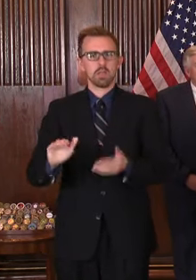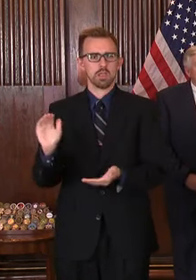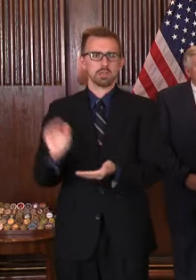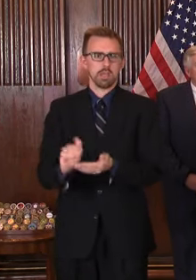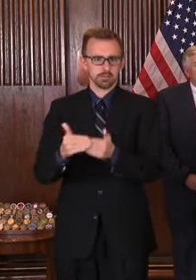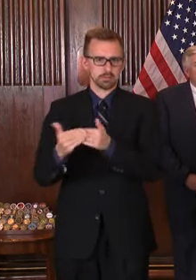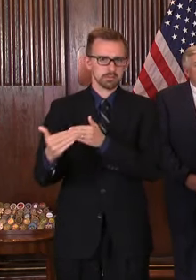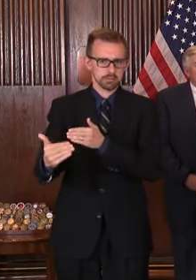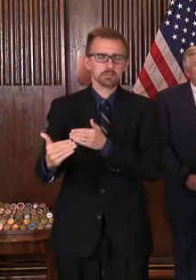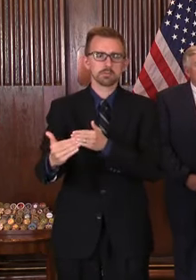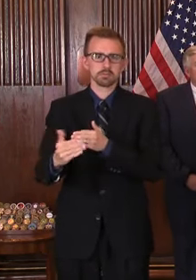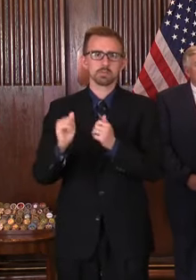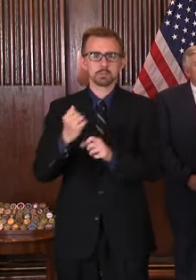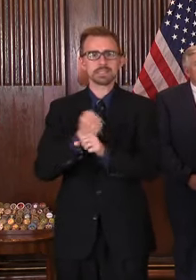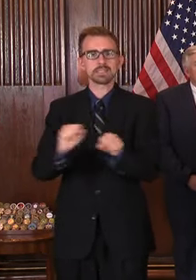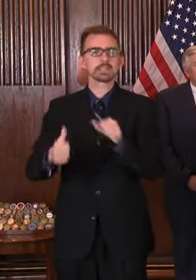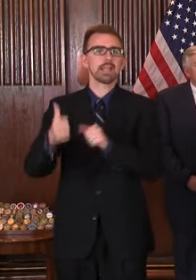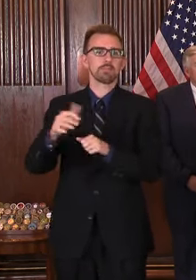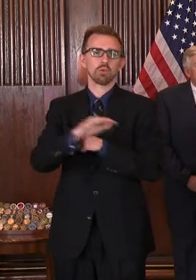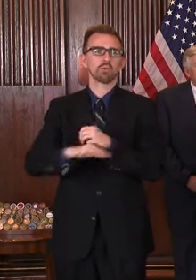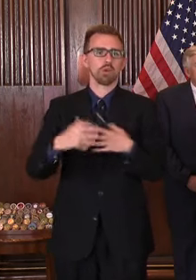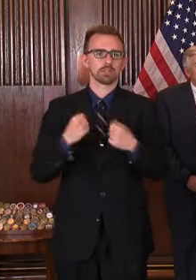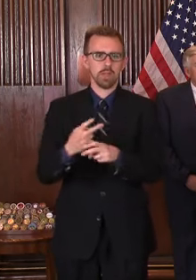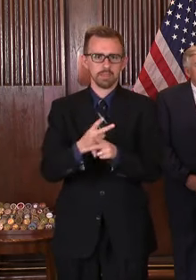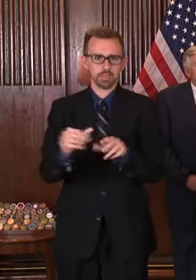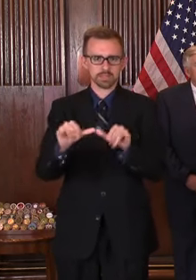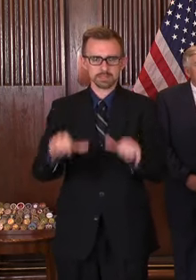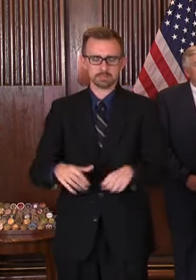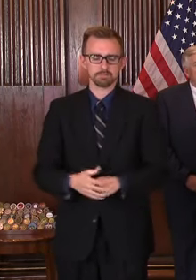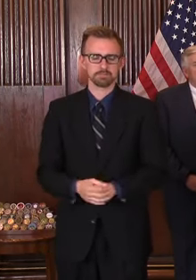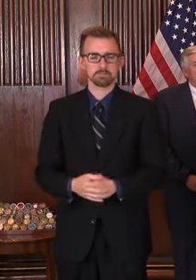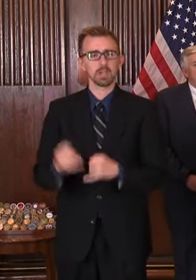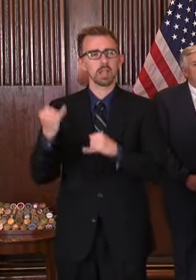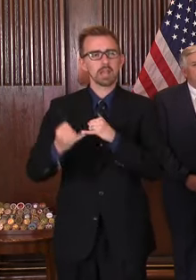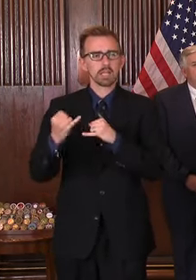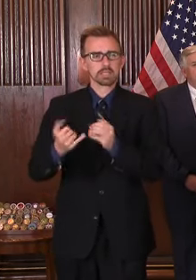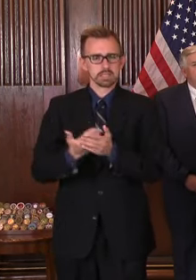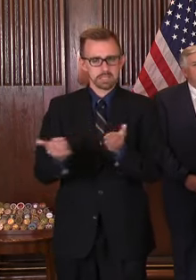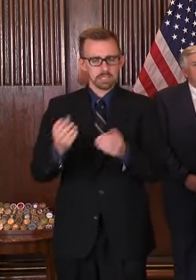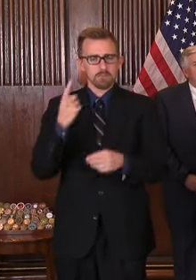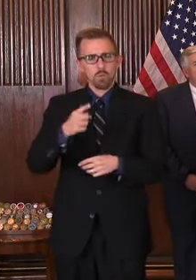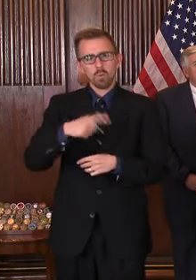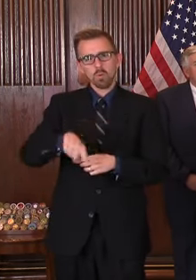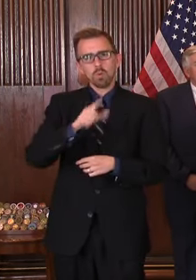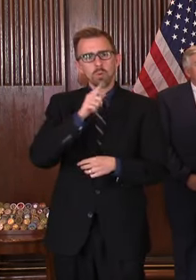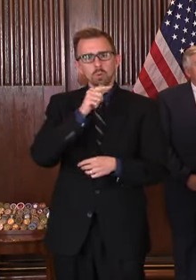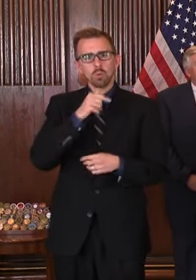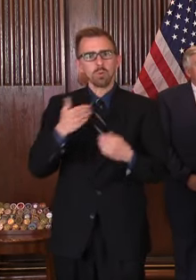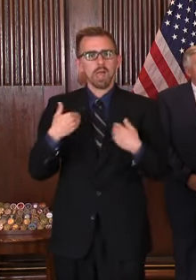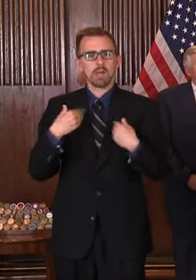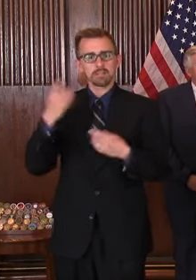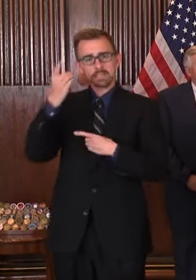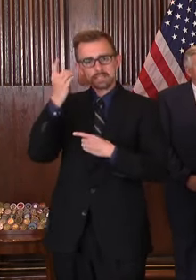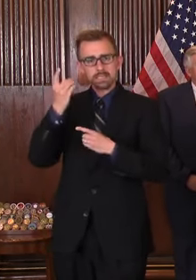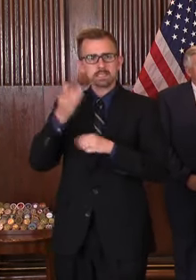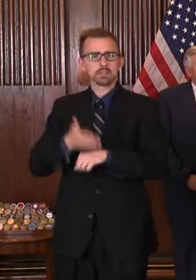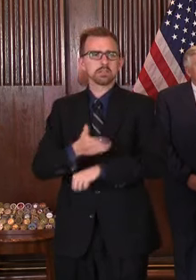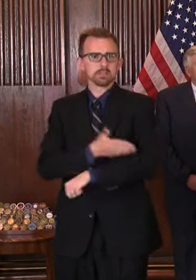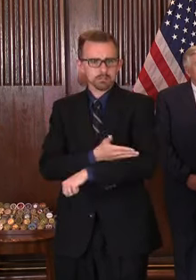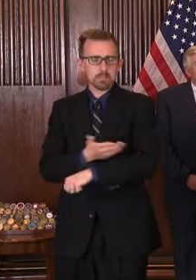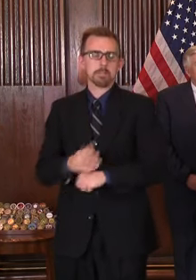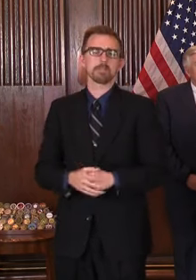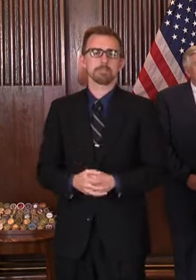will make it safer across the healthcare system. And then the last thing I wanted to talk about is for the people who've had resolved disease. We've had some